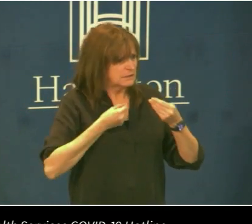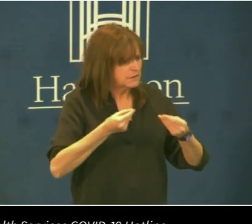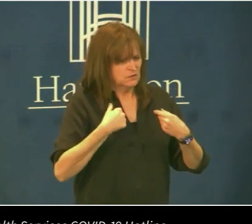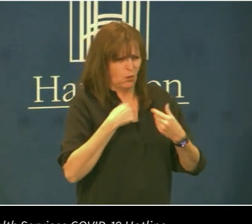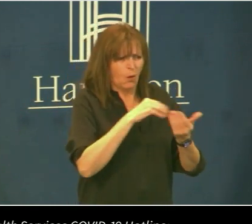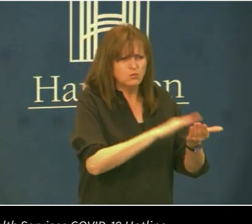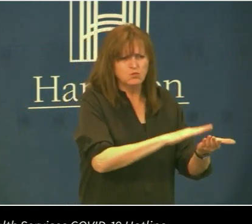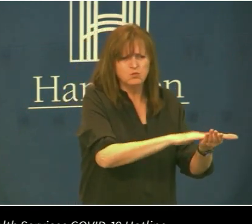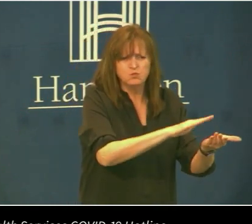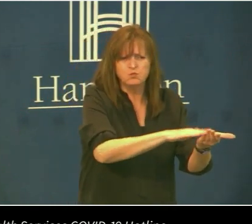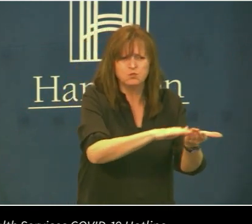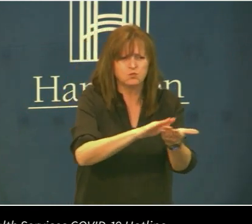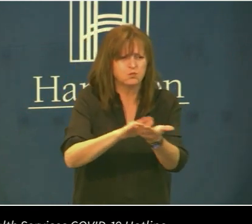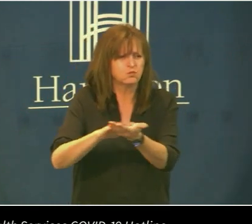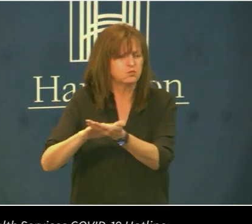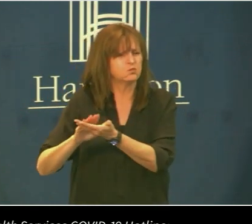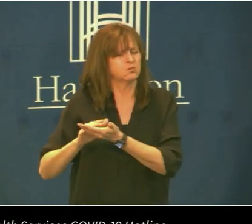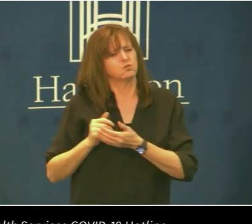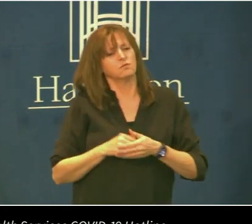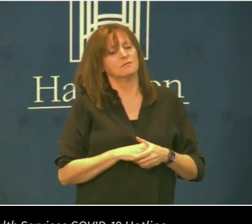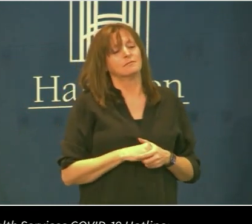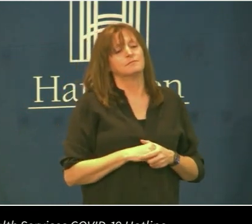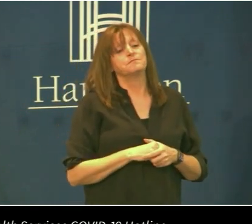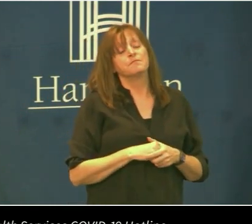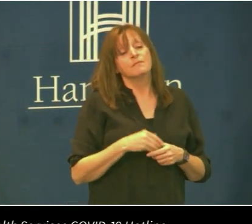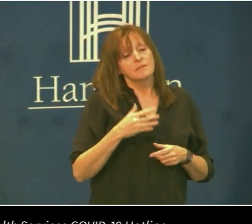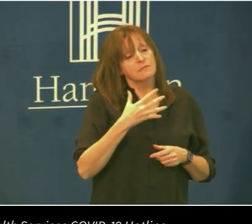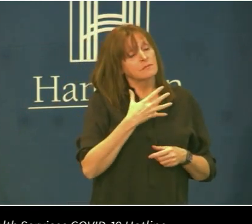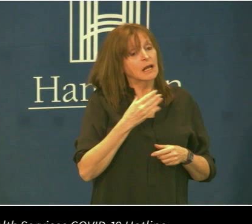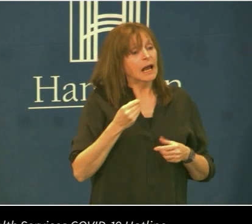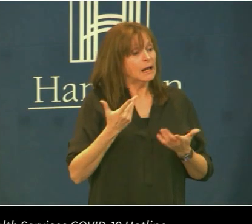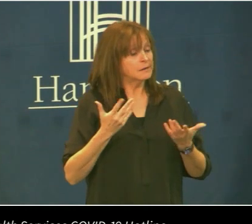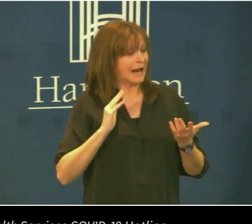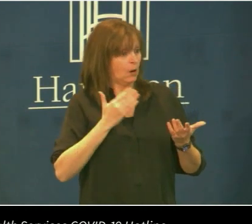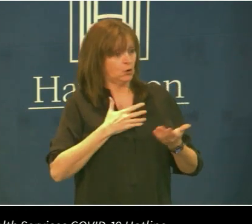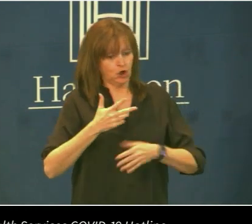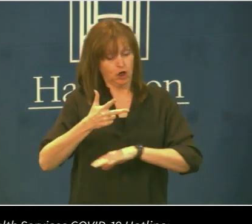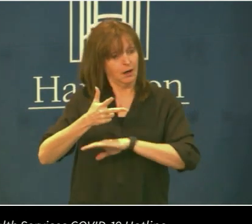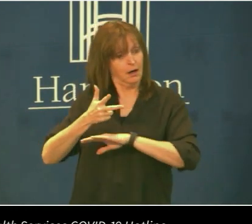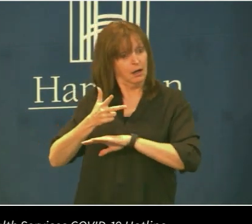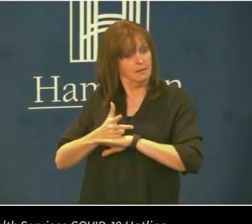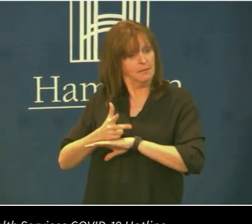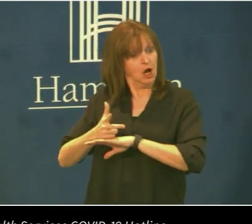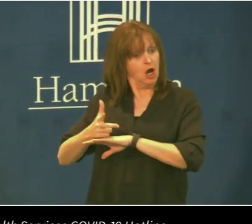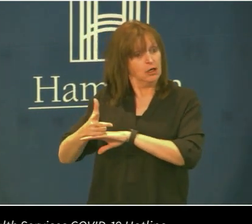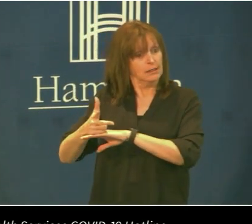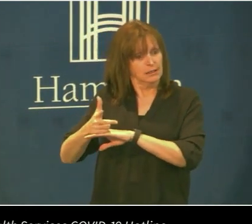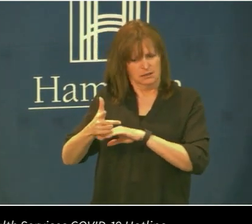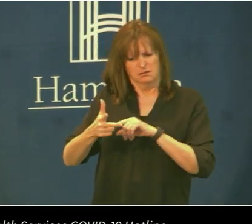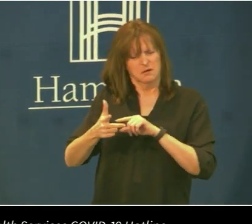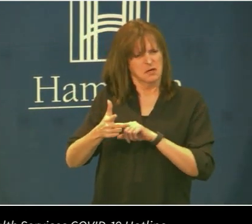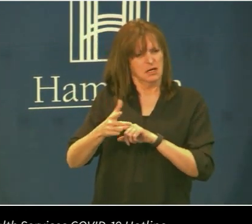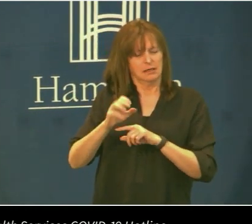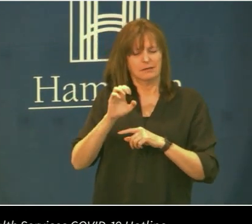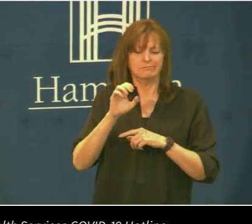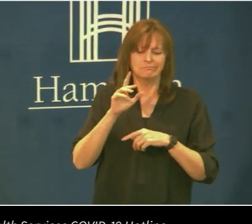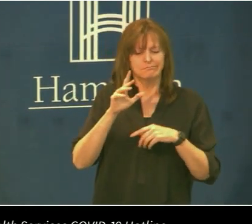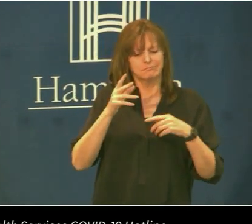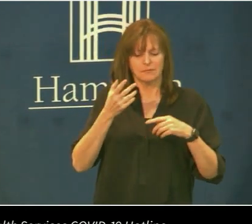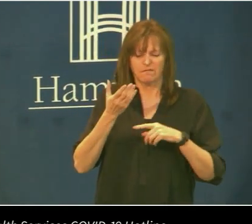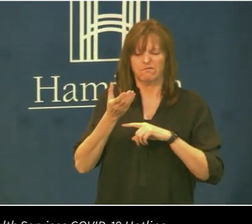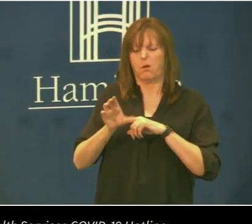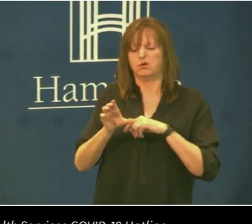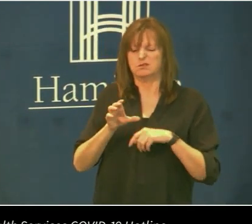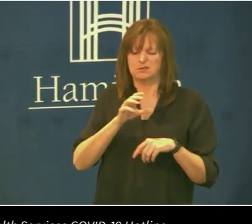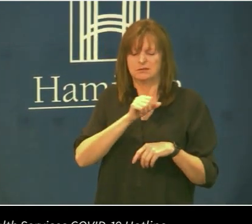interactions with some of our parking enforcement staff that are out in the community. As I've mentioned on a couple of occasions,